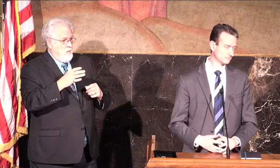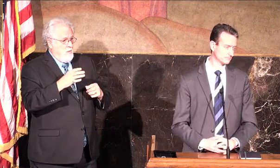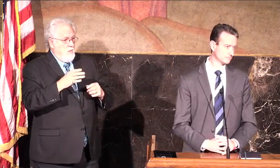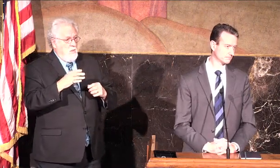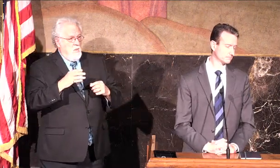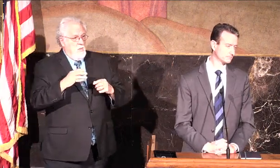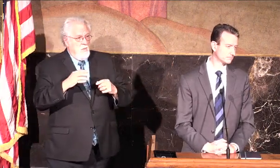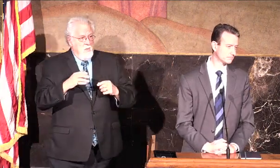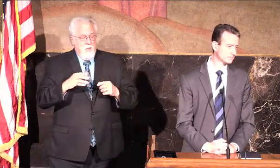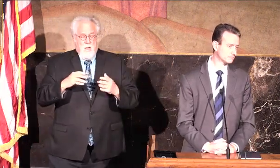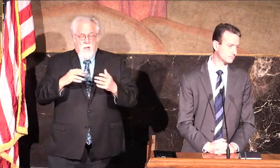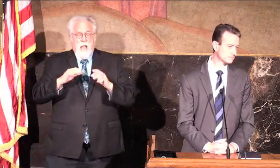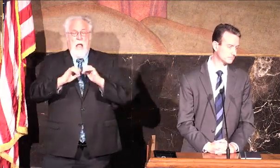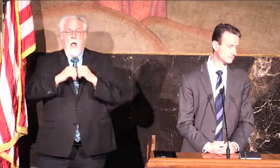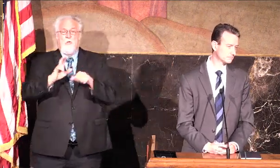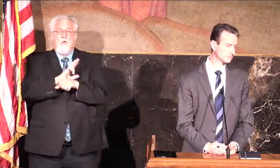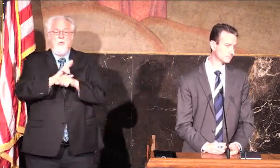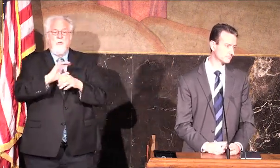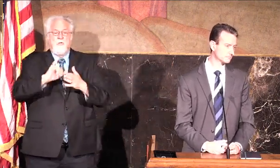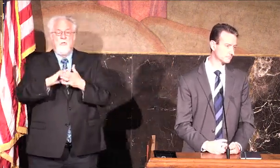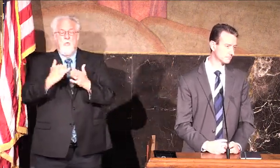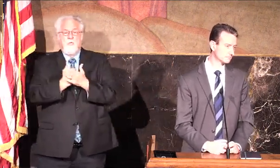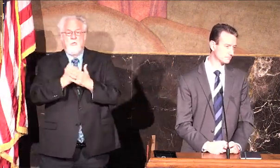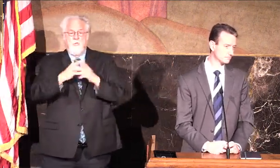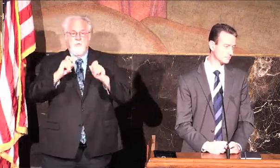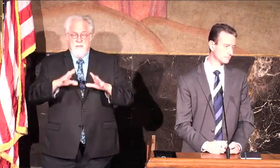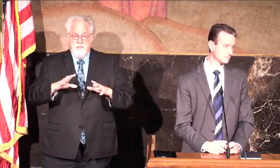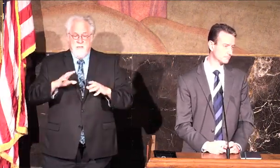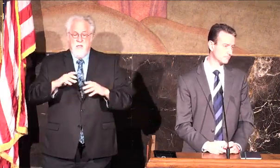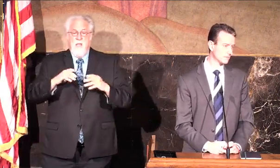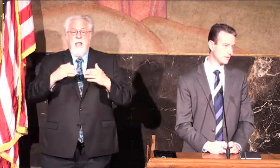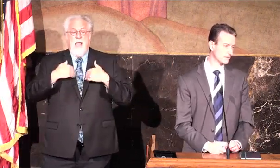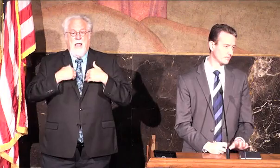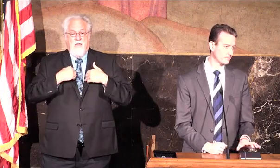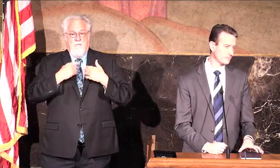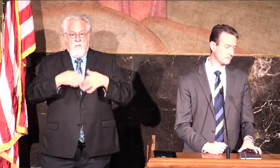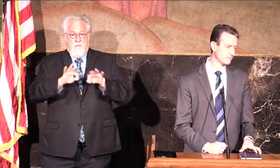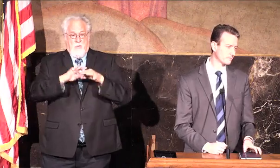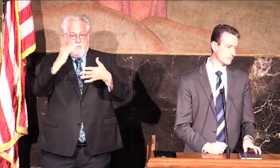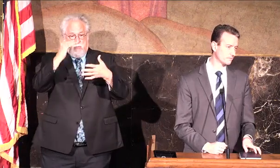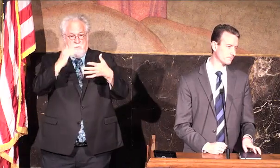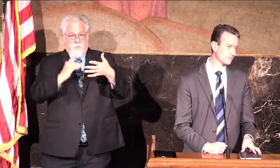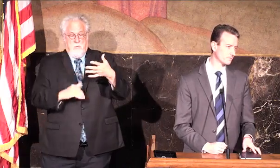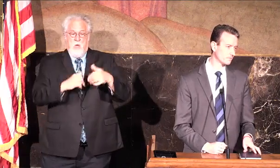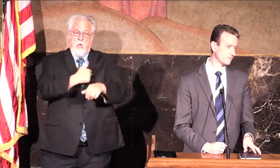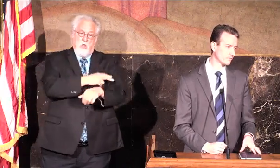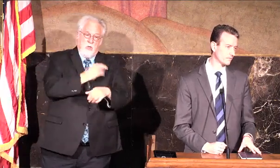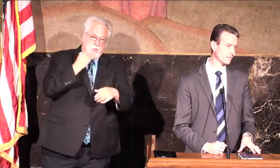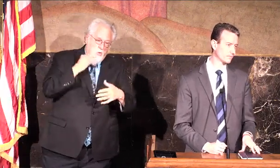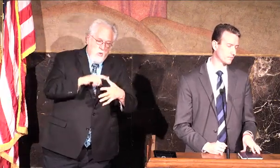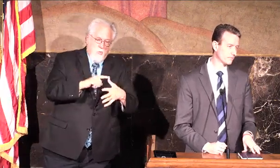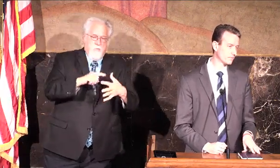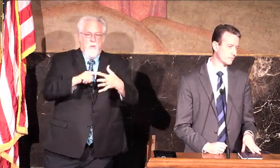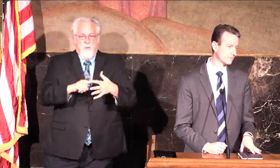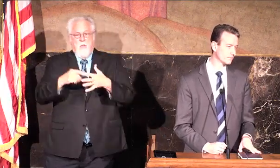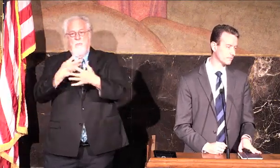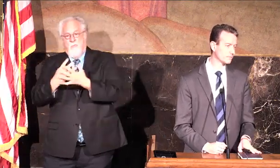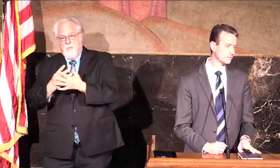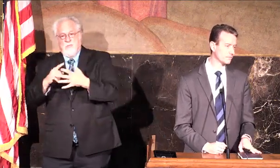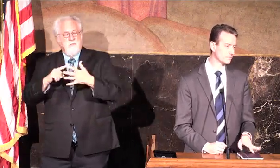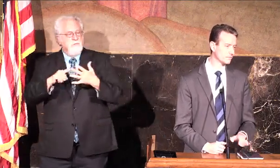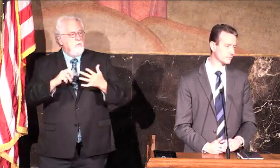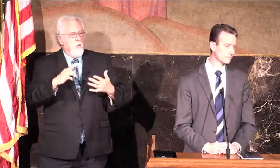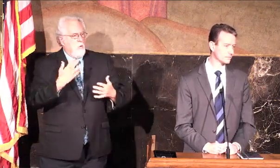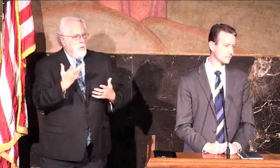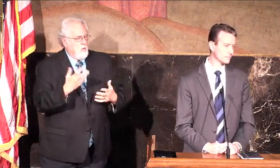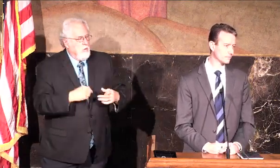be for nursing home residents or prisons, or is there a specific way you want to use those tests because they're rapid result tests? And then the other question on that